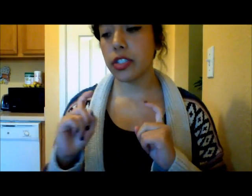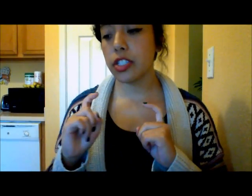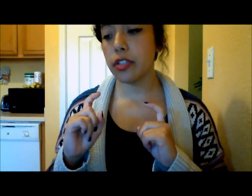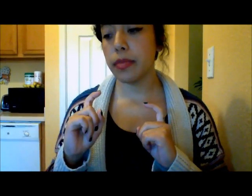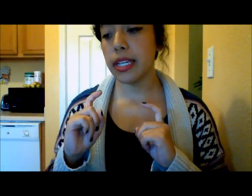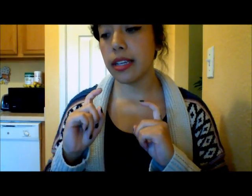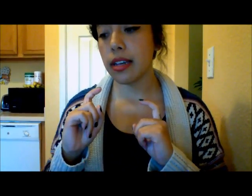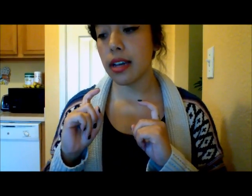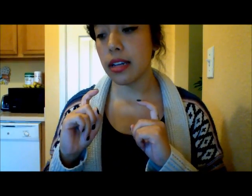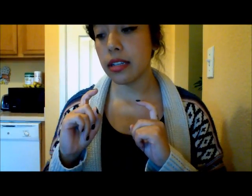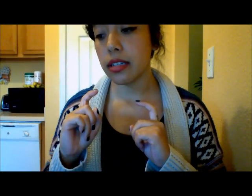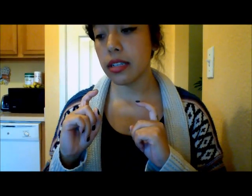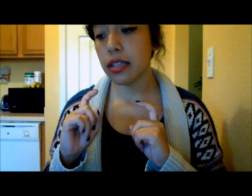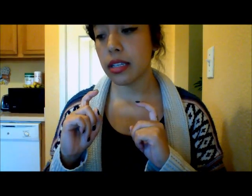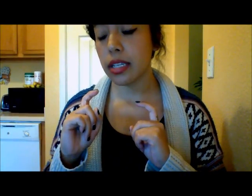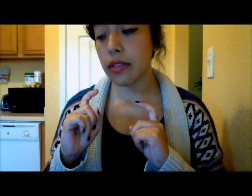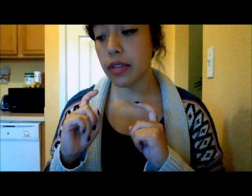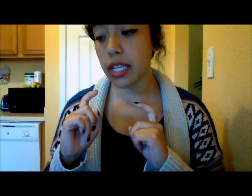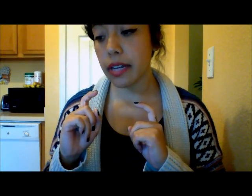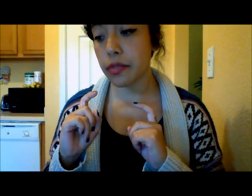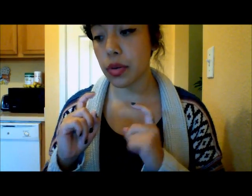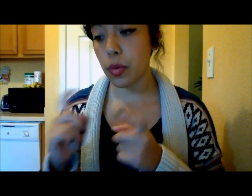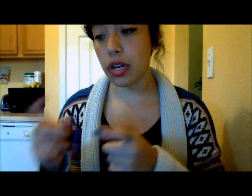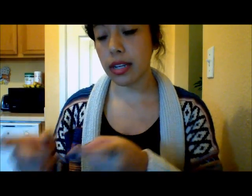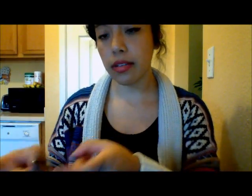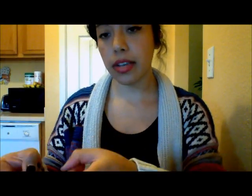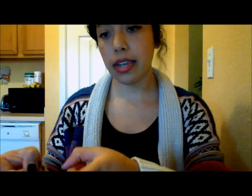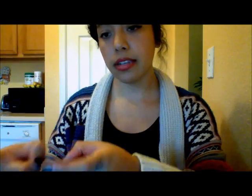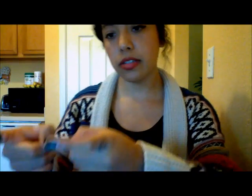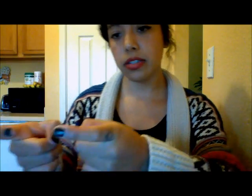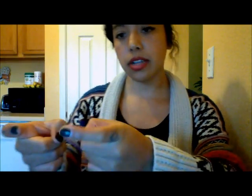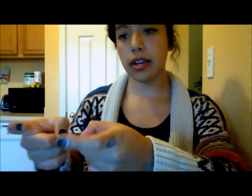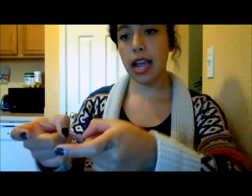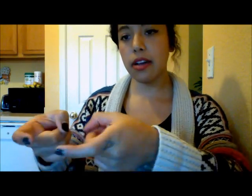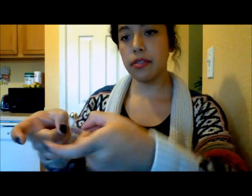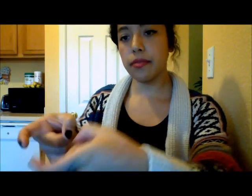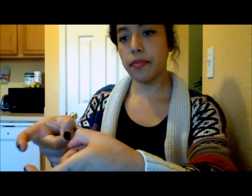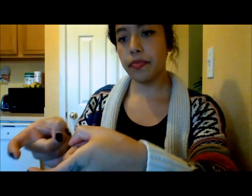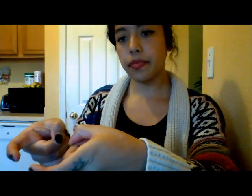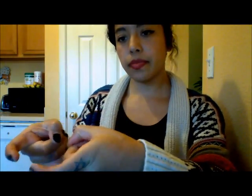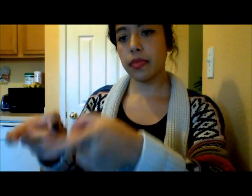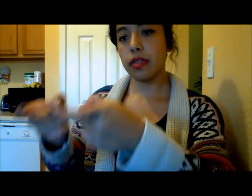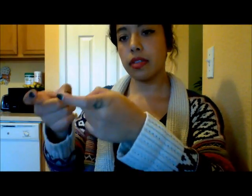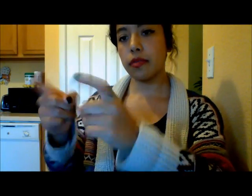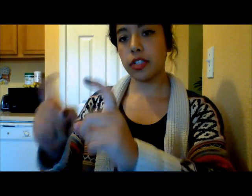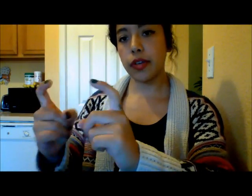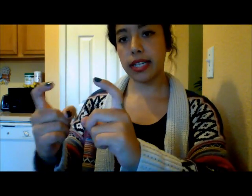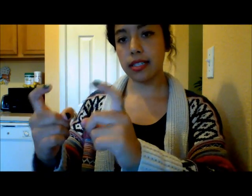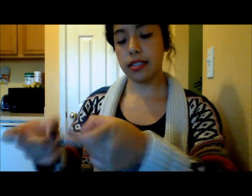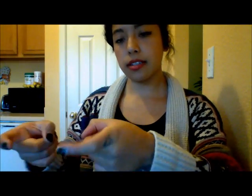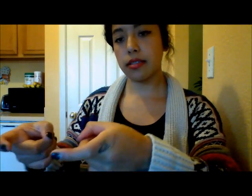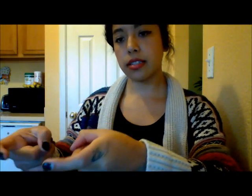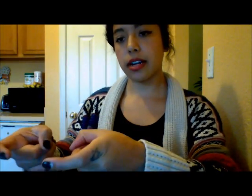To be given a gift or awarded. Okay? So start out, 2 X's. Start out.